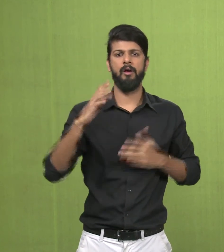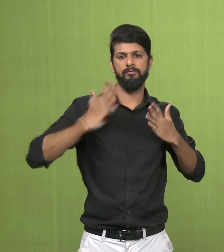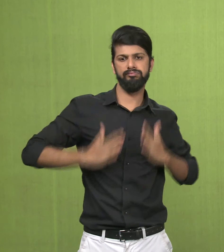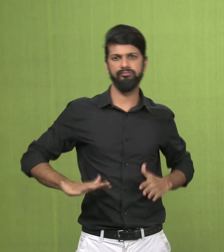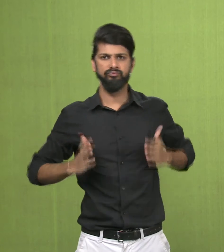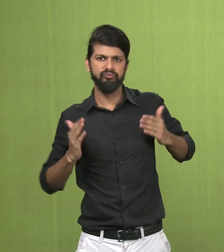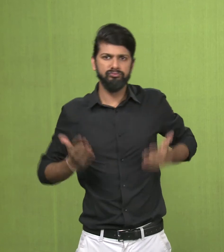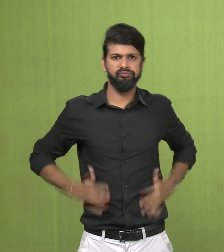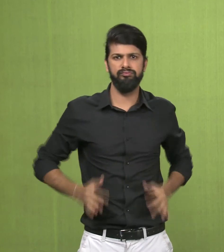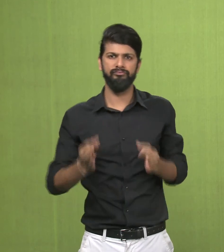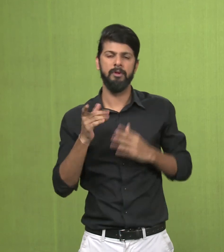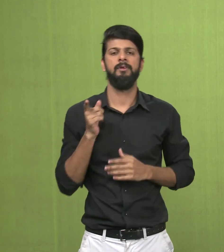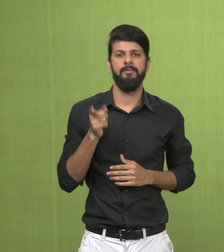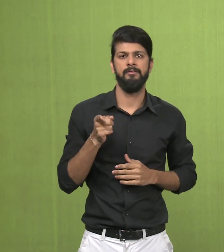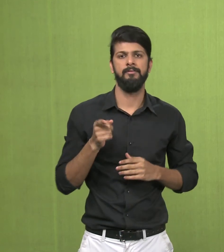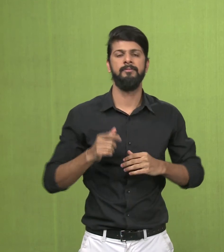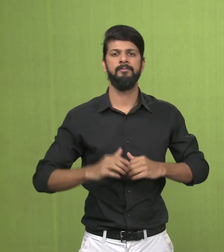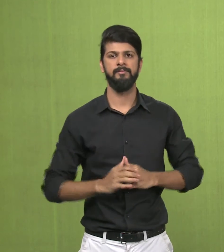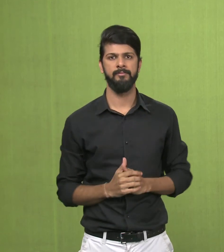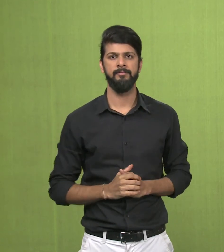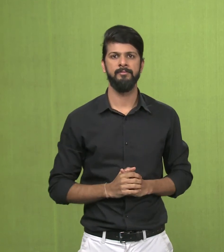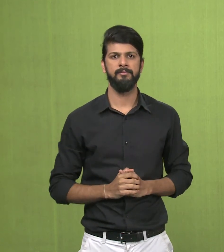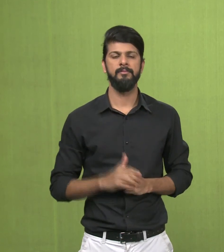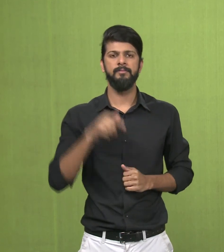were also symbolized in the sculptures.